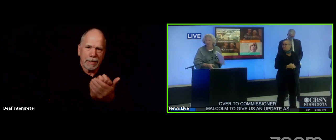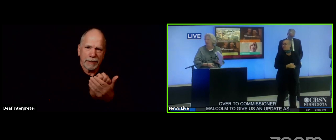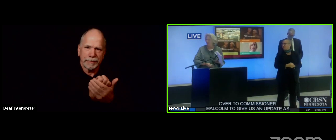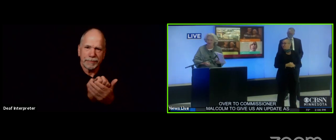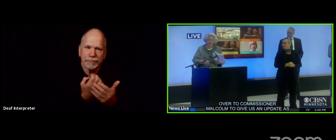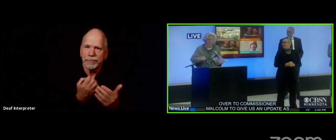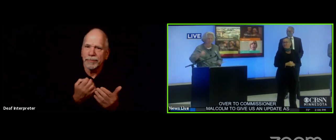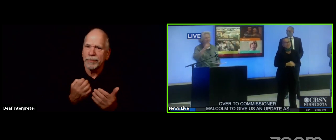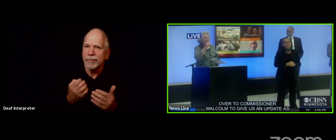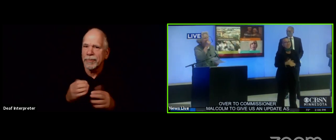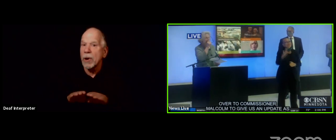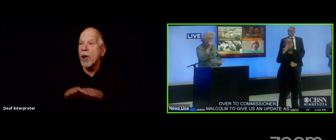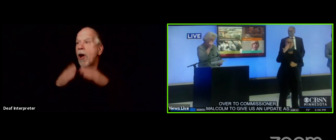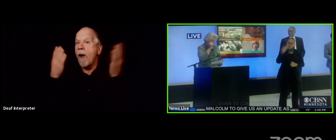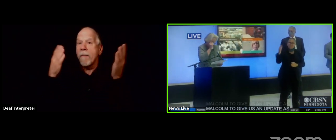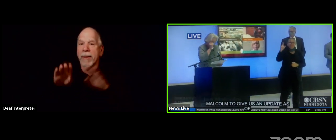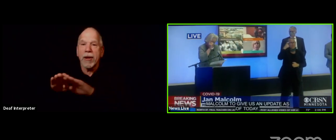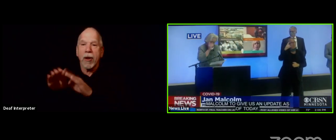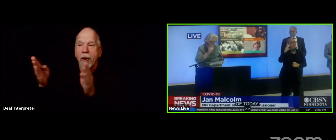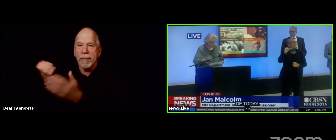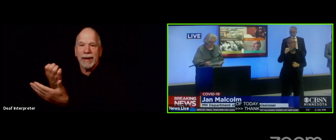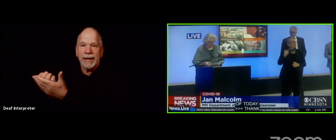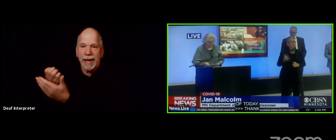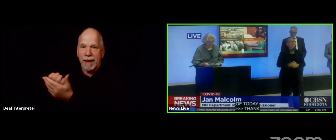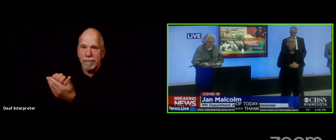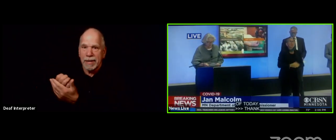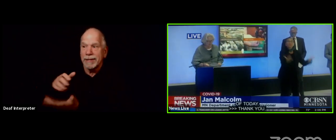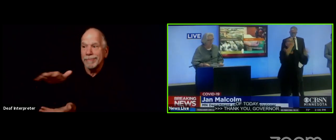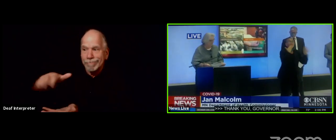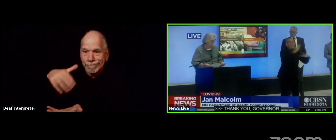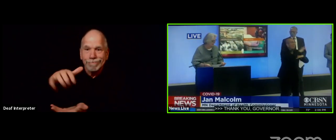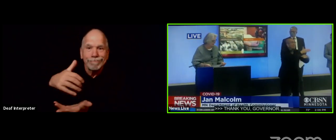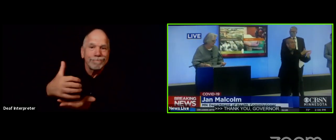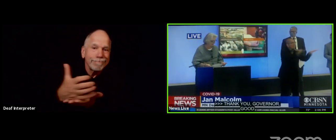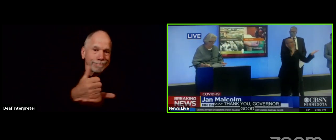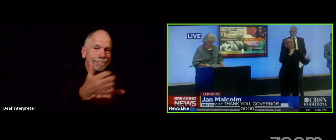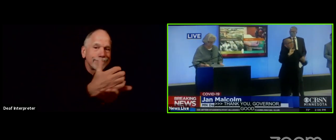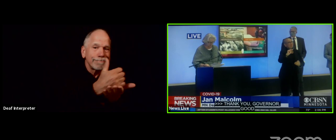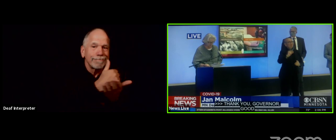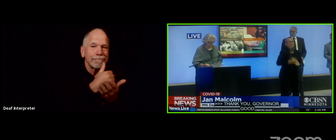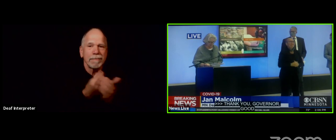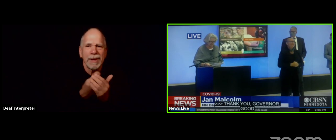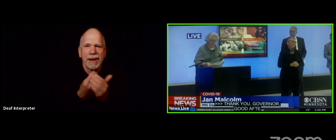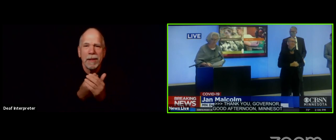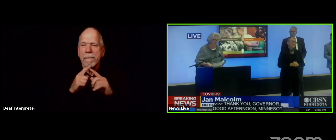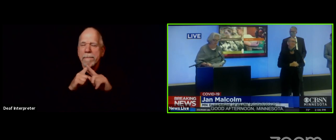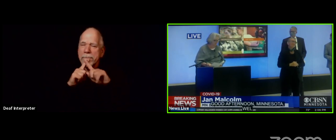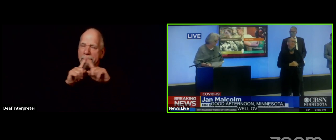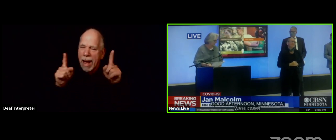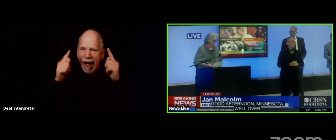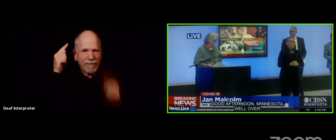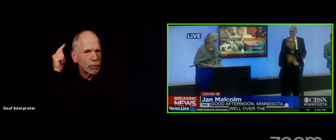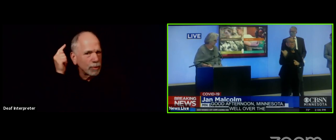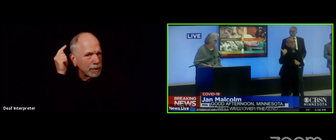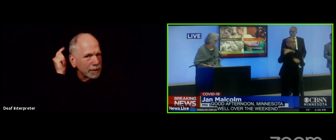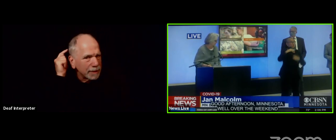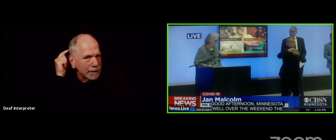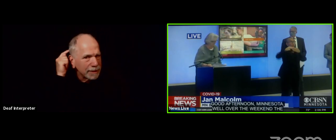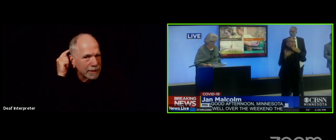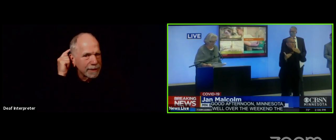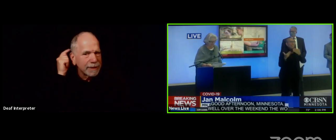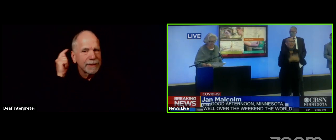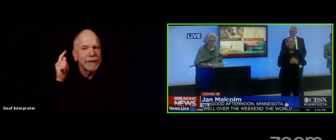Thank you, Governor. Good afternoon, Minnesota. Well, over the weekend, the world passed some very unfortunate